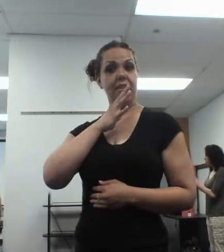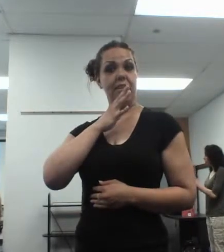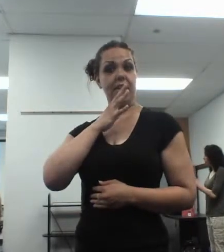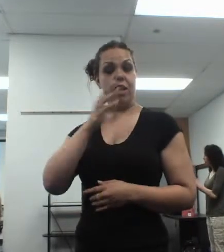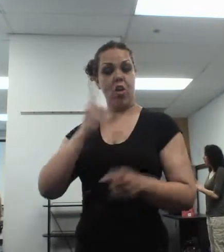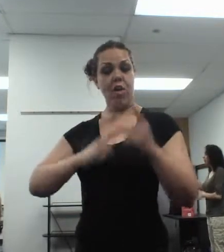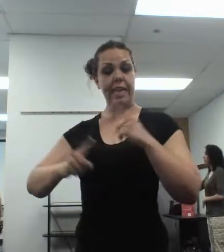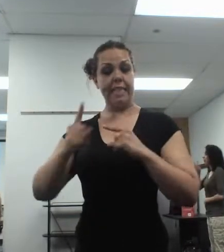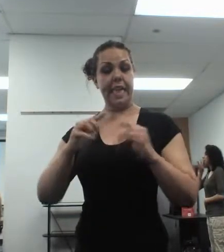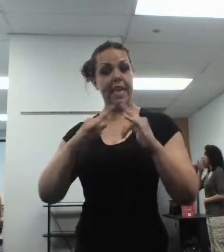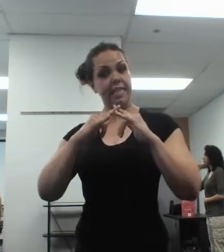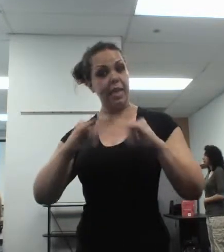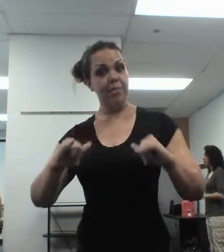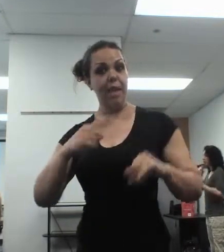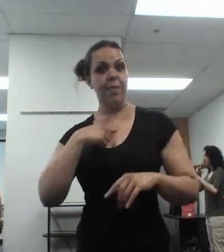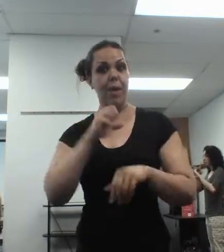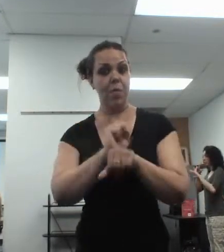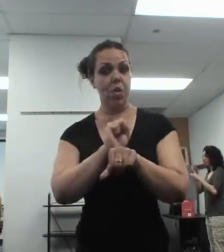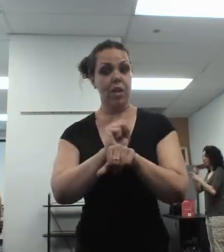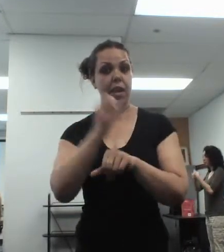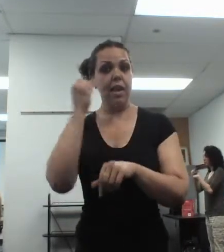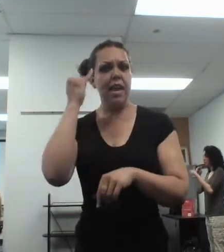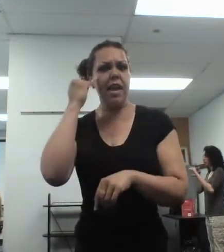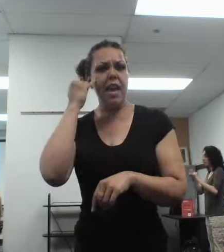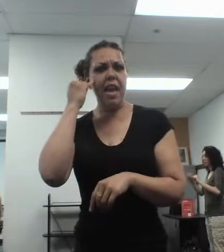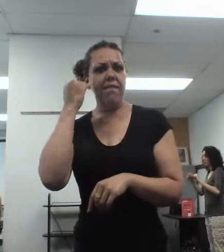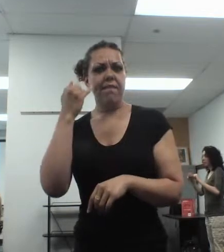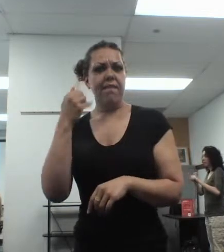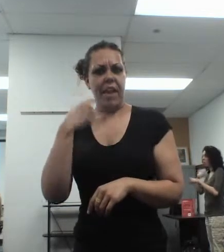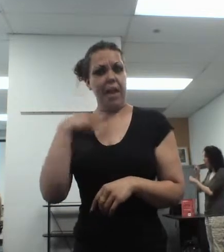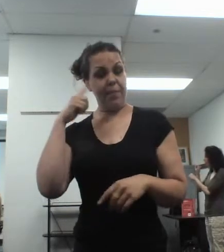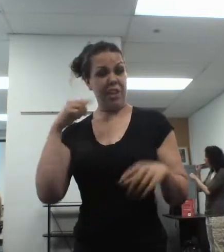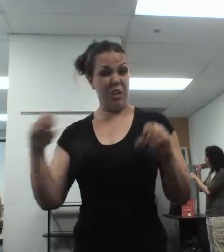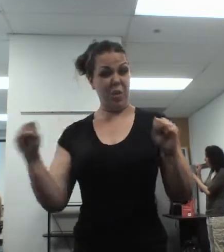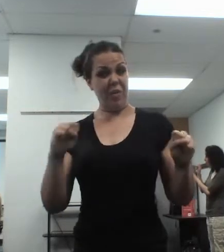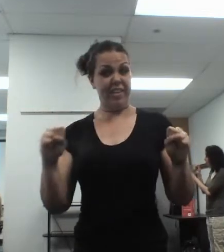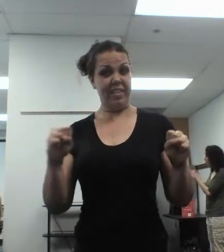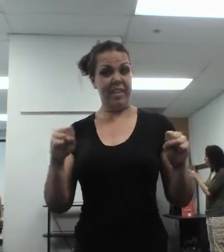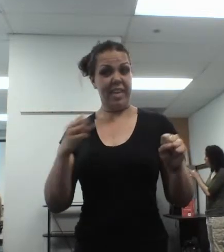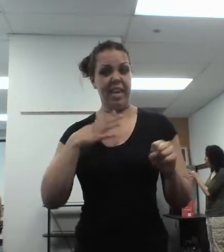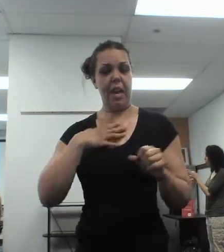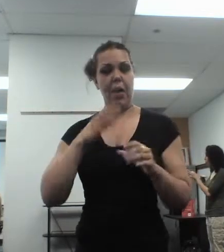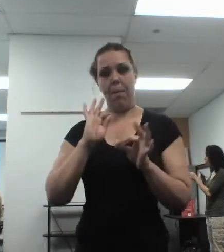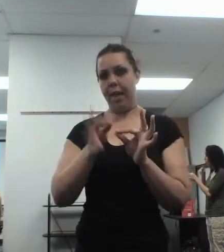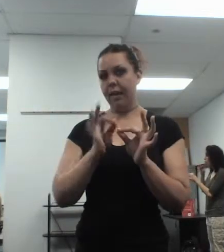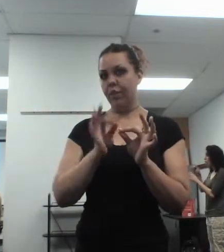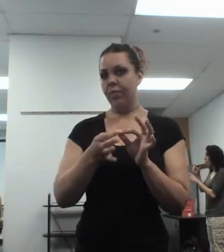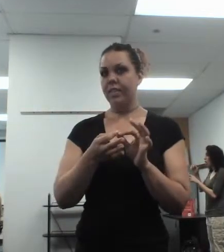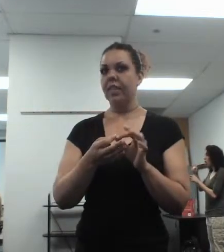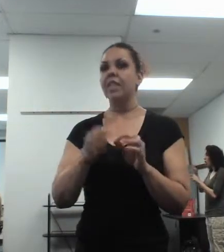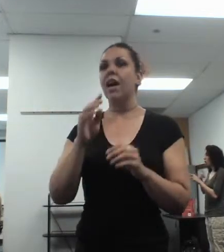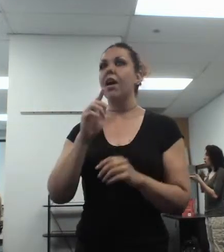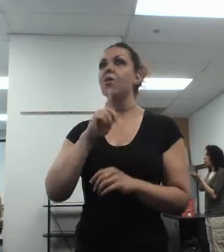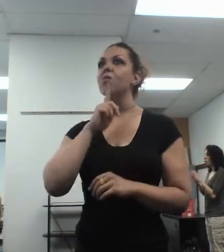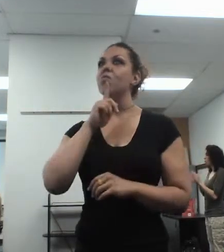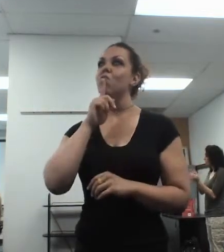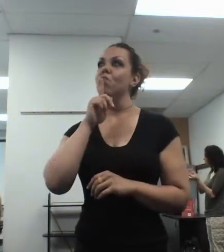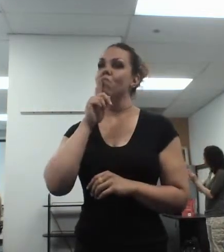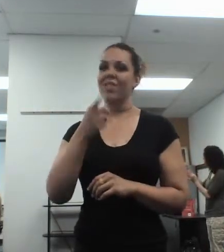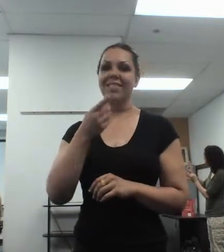working. If I'm making all kinds of noises while I'm signing, it can be very distracting for other people in the room. So we